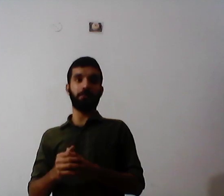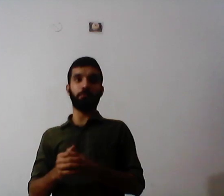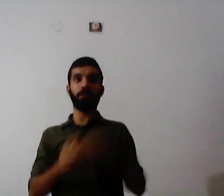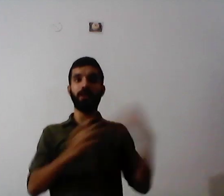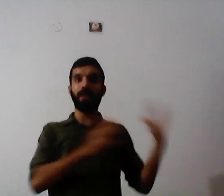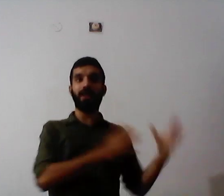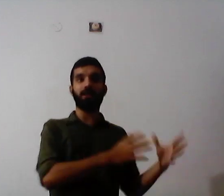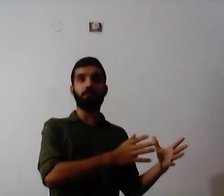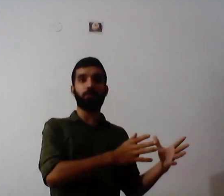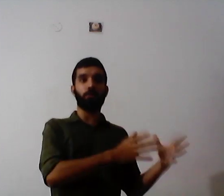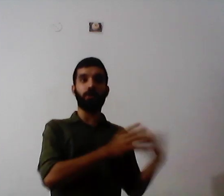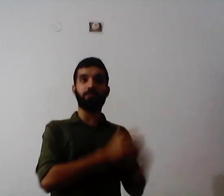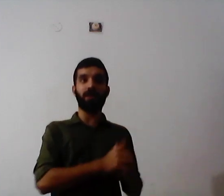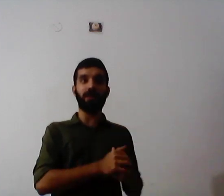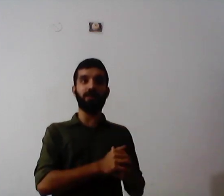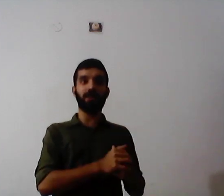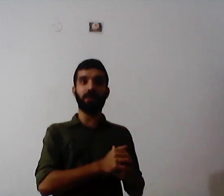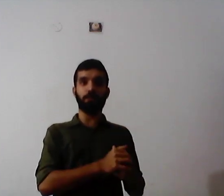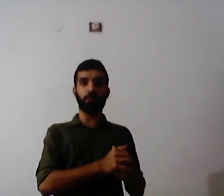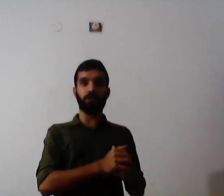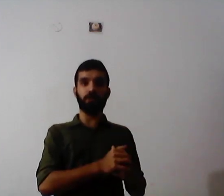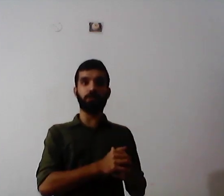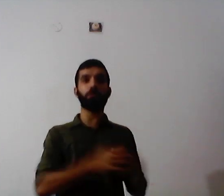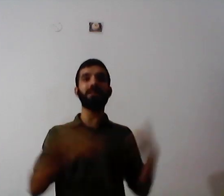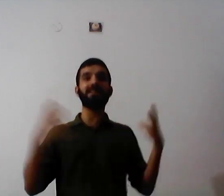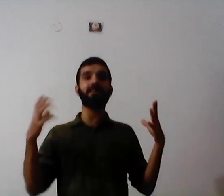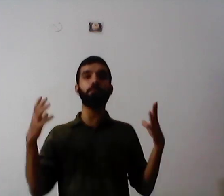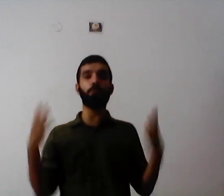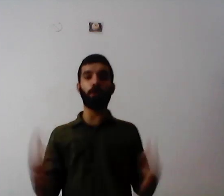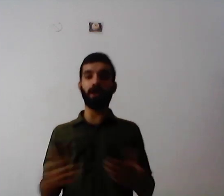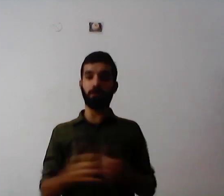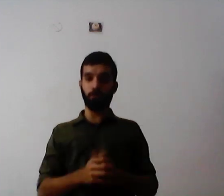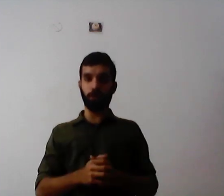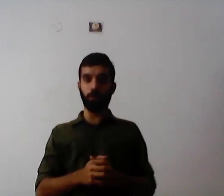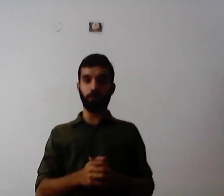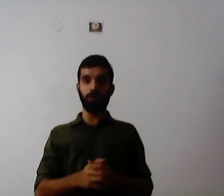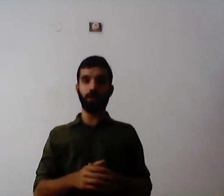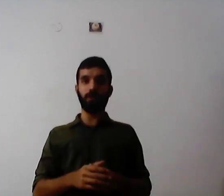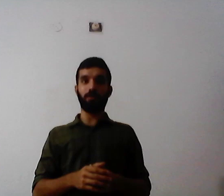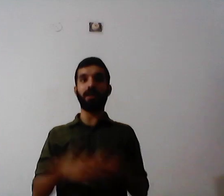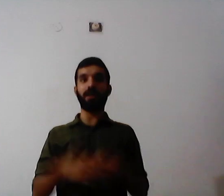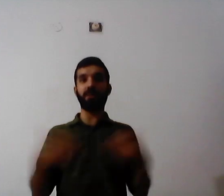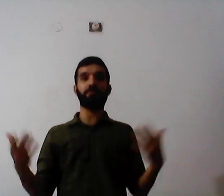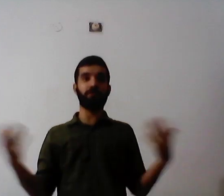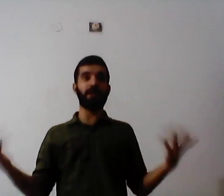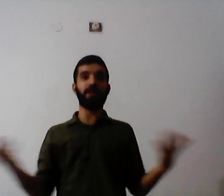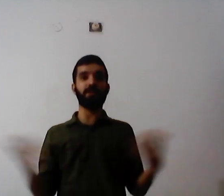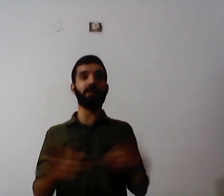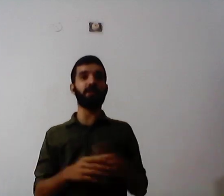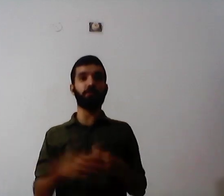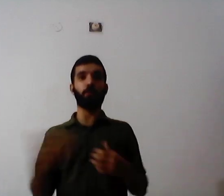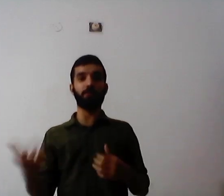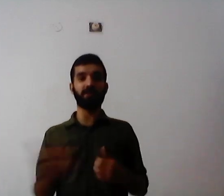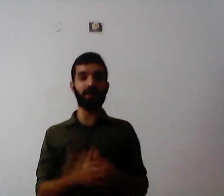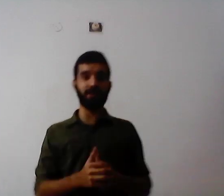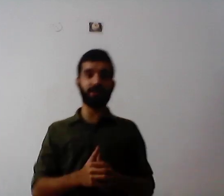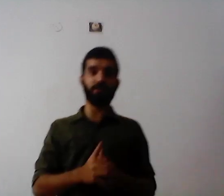put, and the sodium will have a delta positive. So this is a polar molecule. And if NaCl, if common salt is our